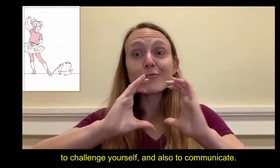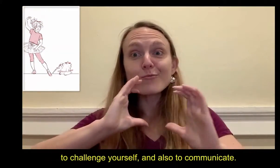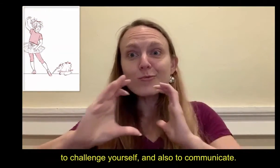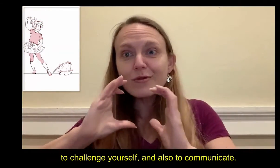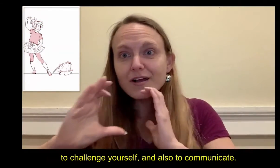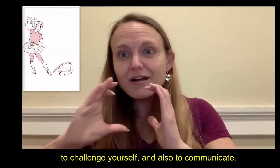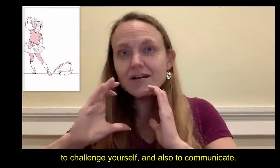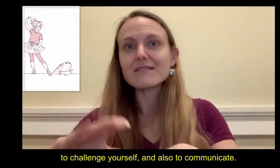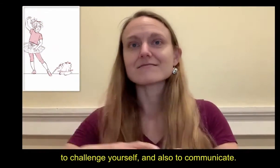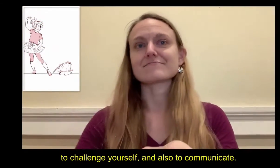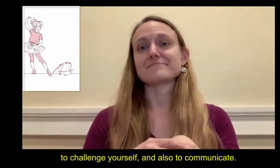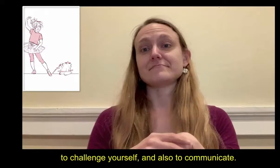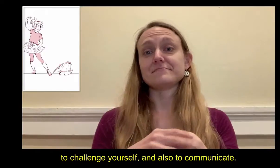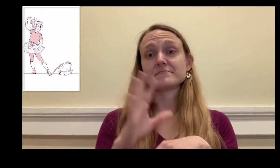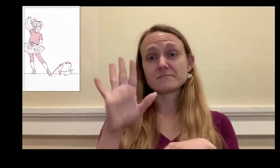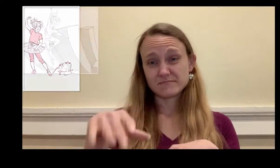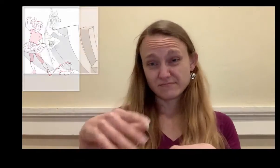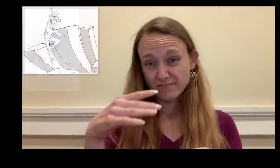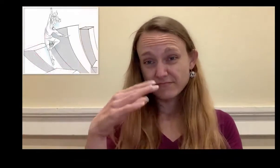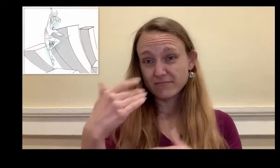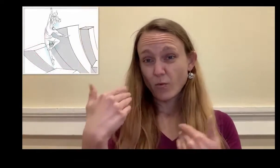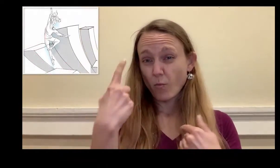and also to communicate.